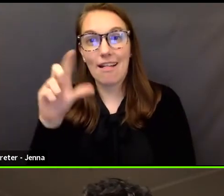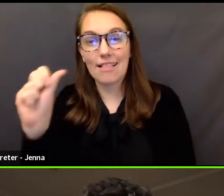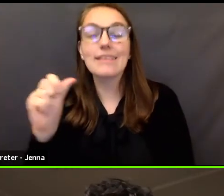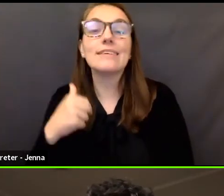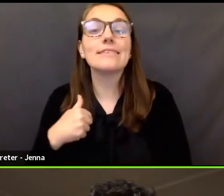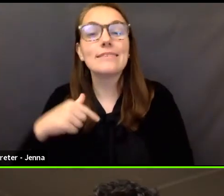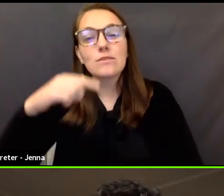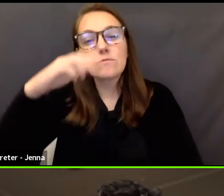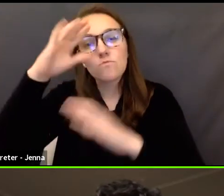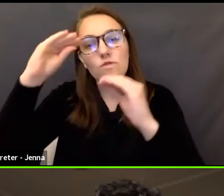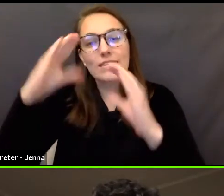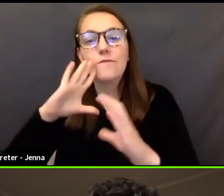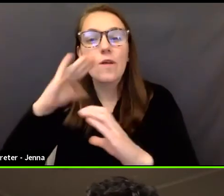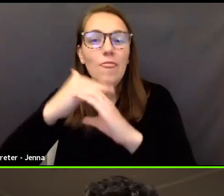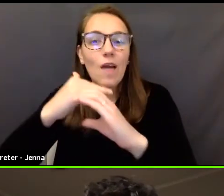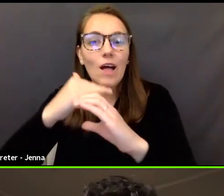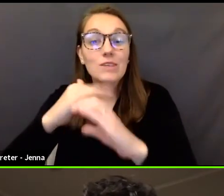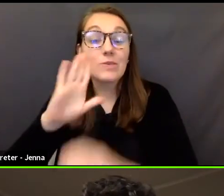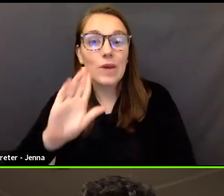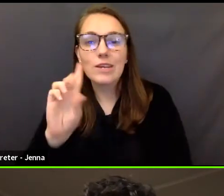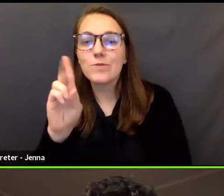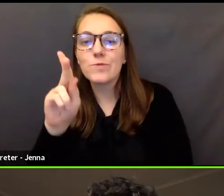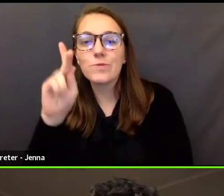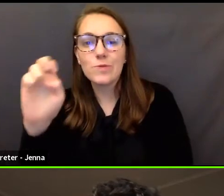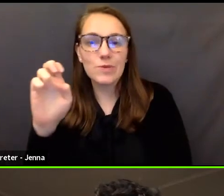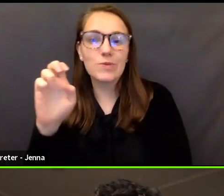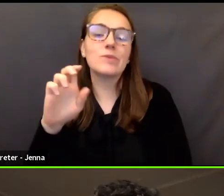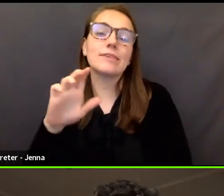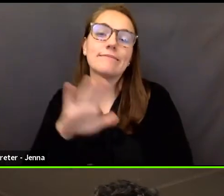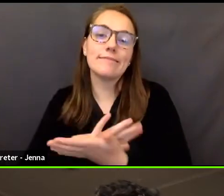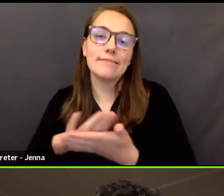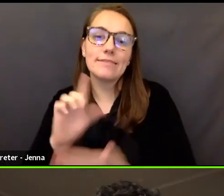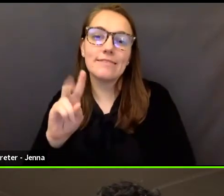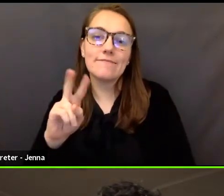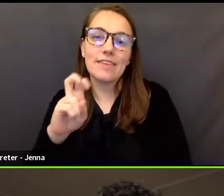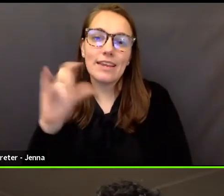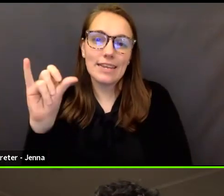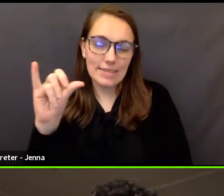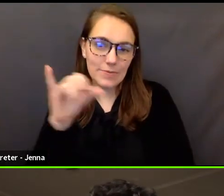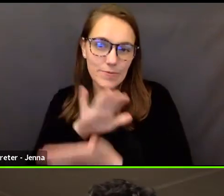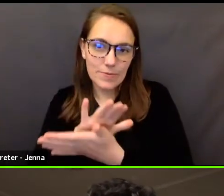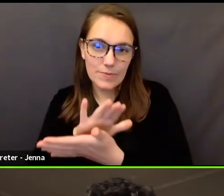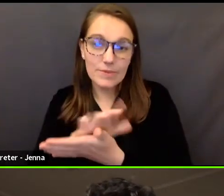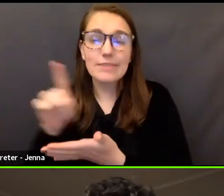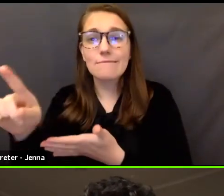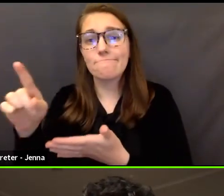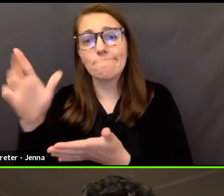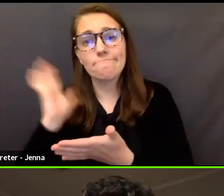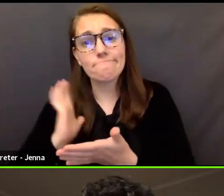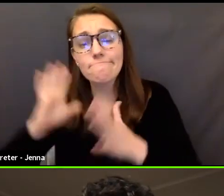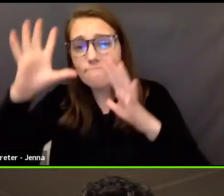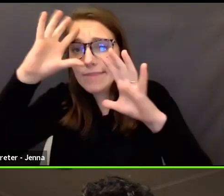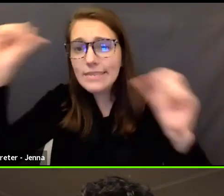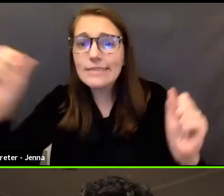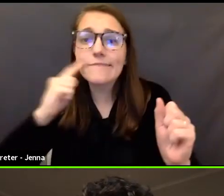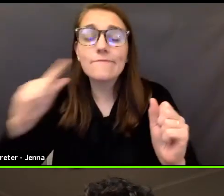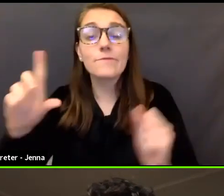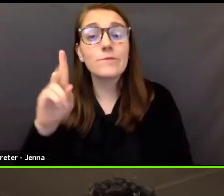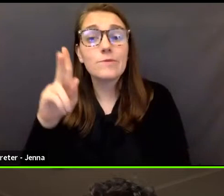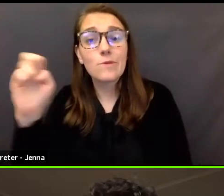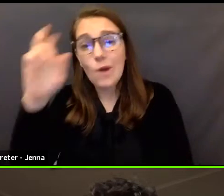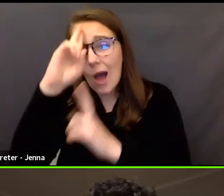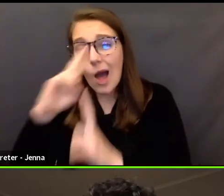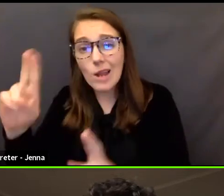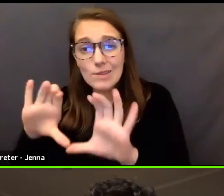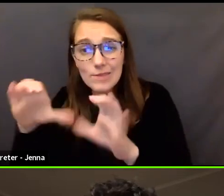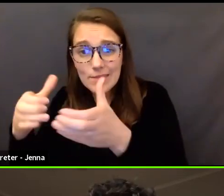School. Casarella has served as president of the American Cusanus Society, the Academy of Catholic Hispanic Scholars of the U.S.,